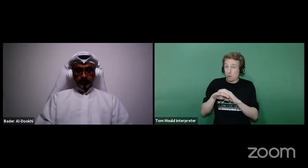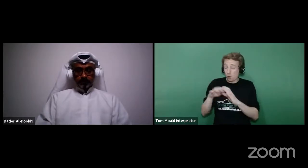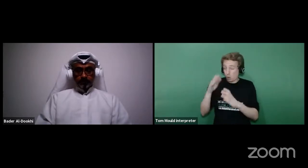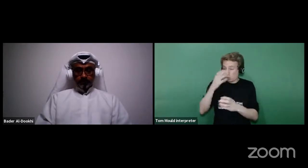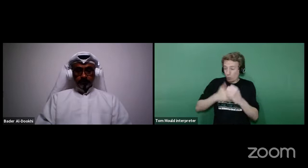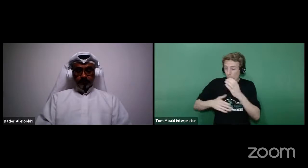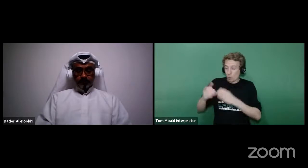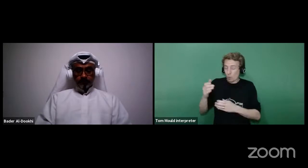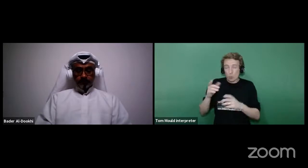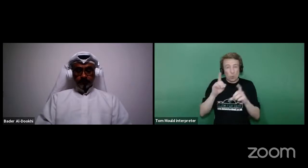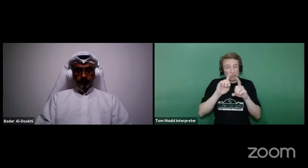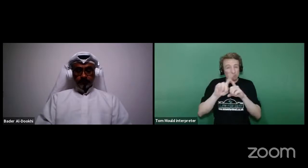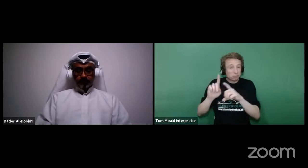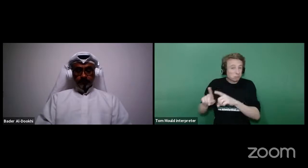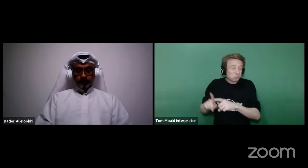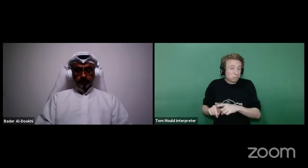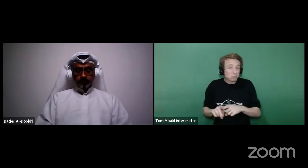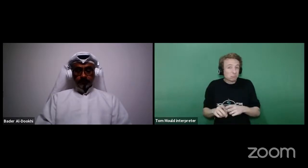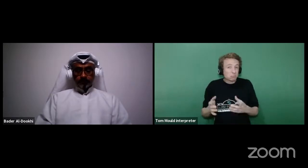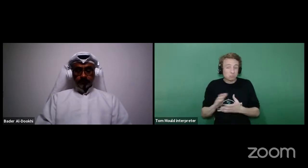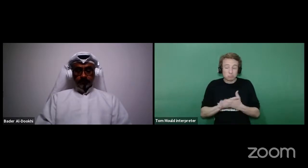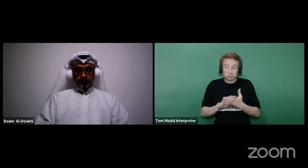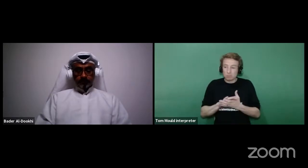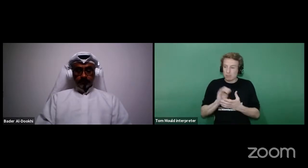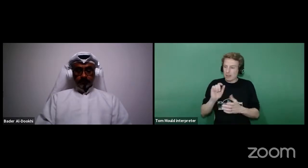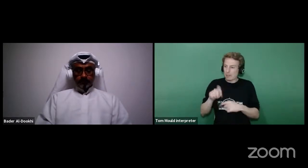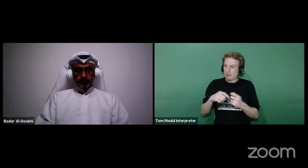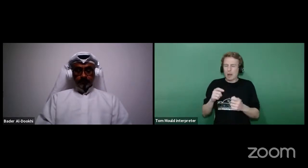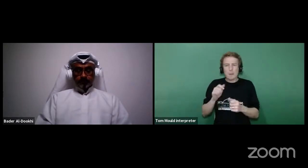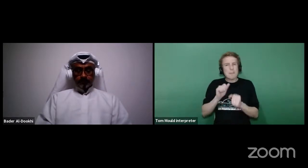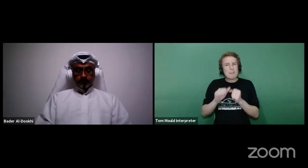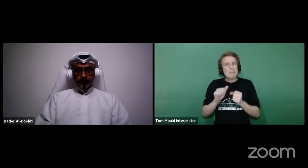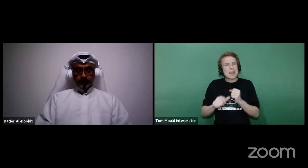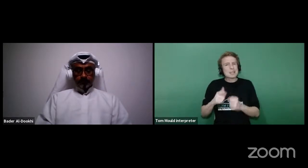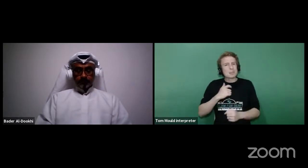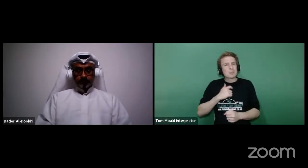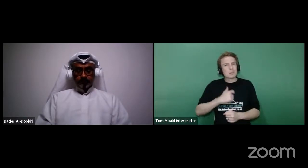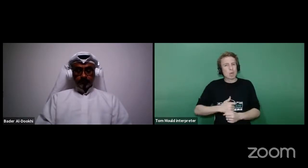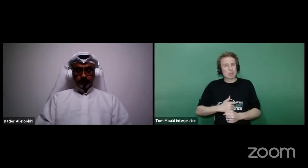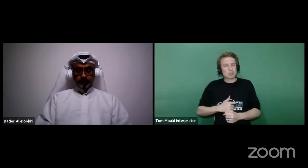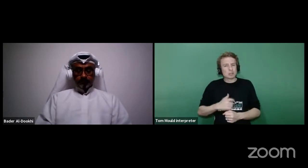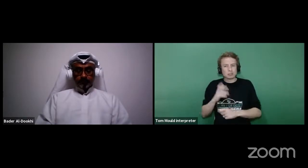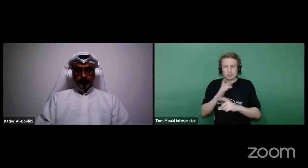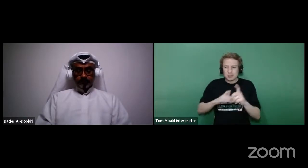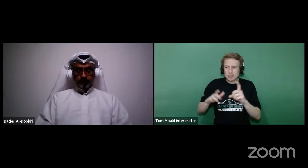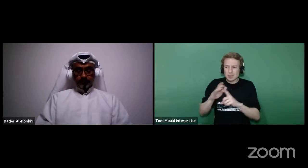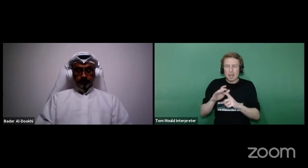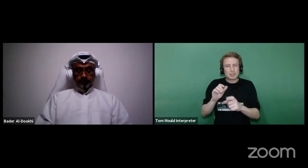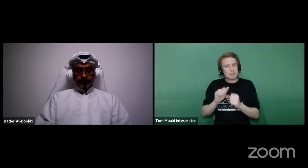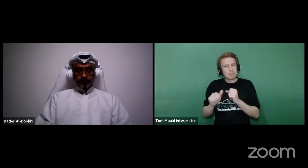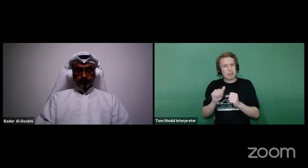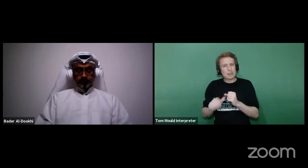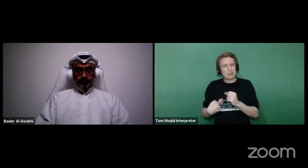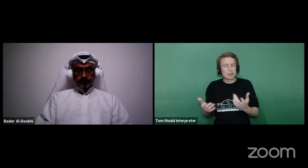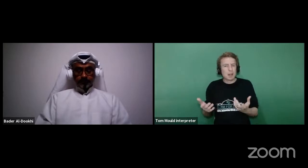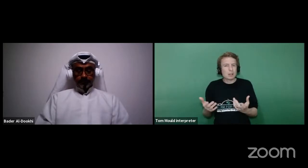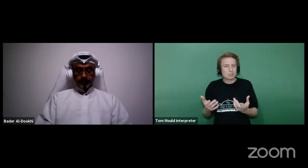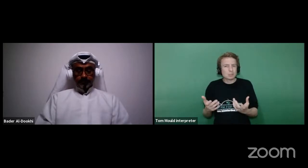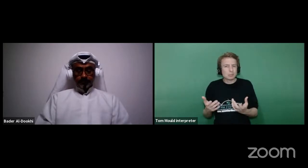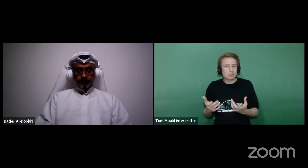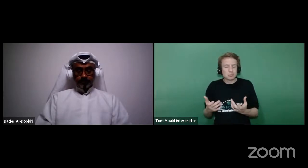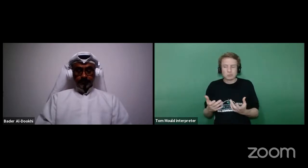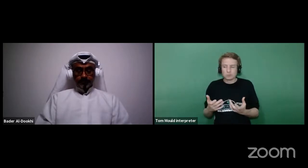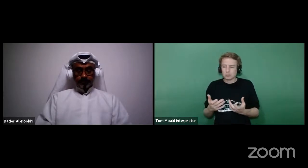becoming better members of society, and it would be, or they would be better